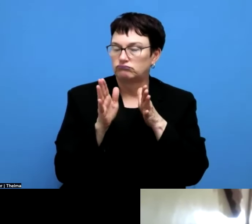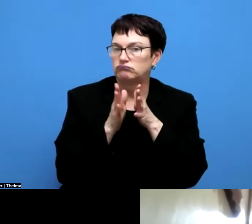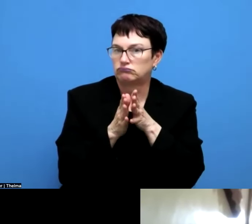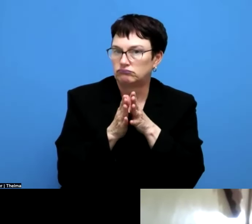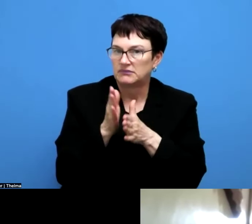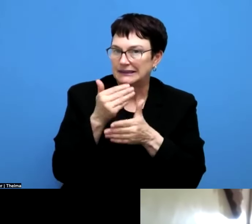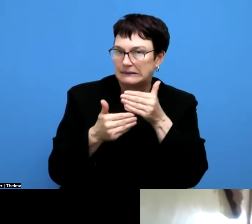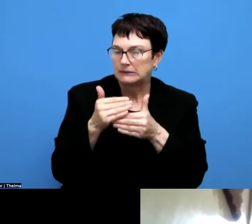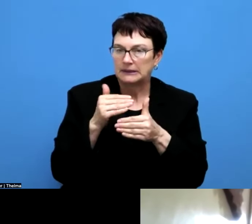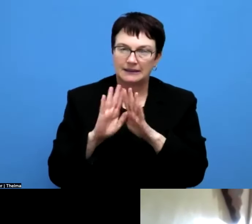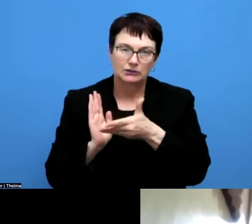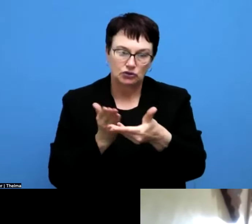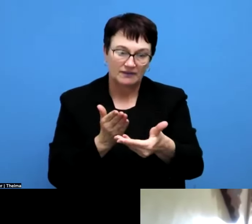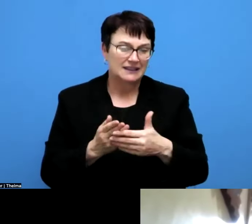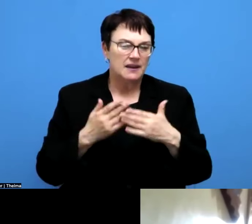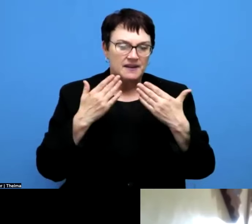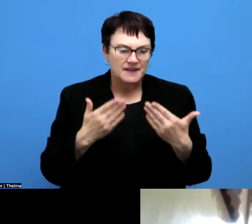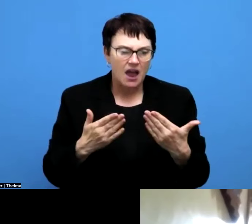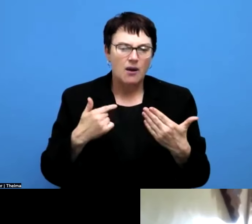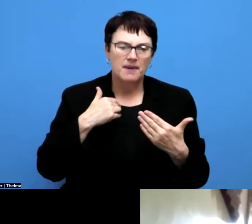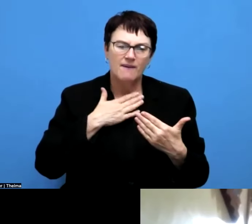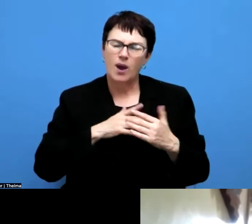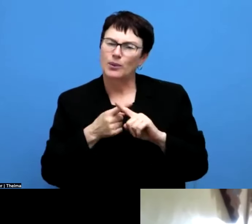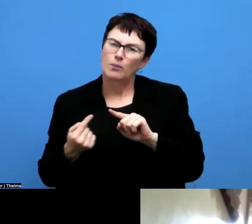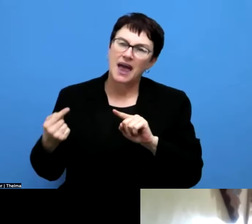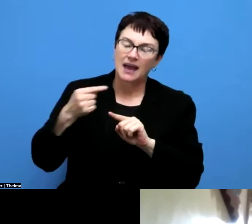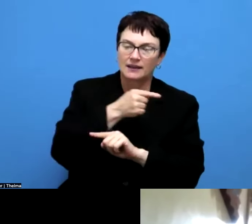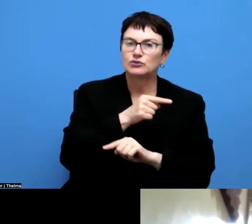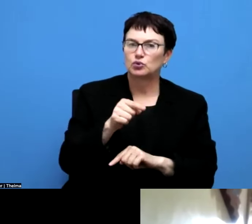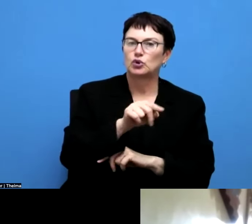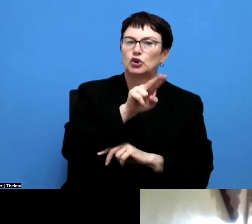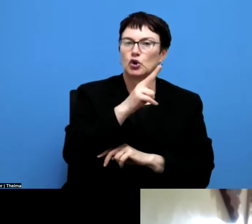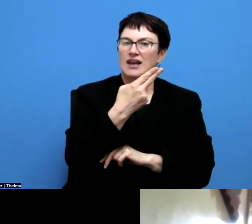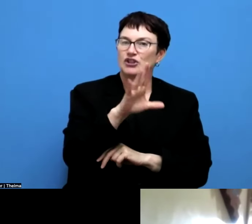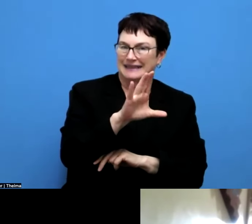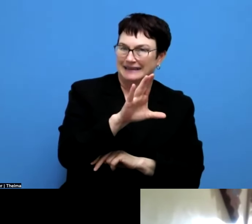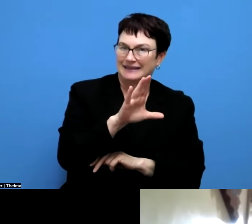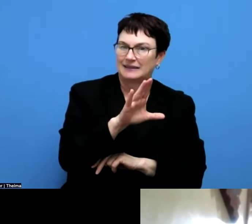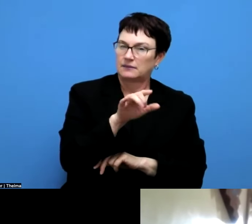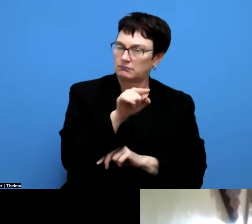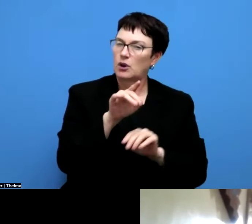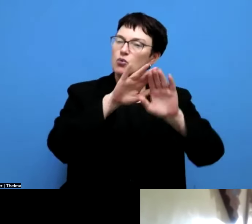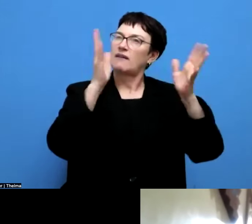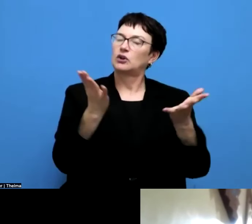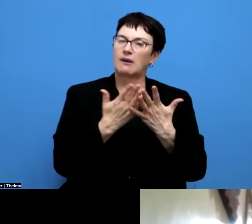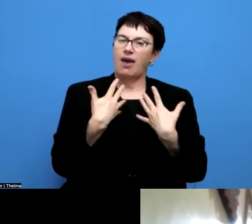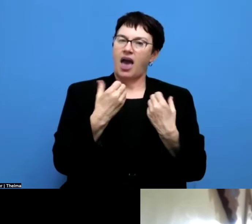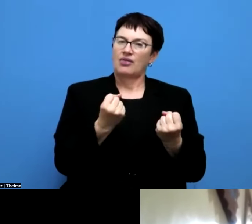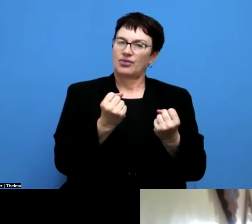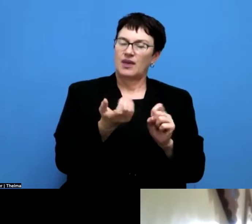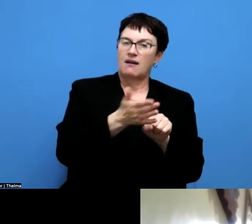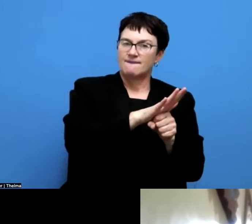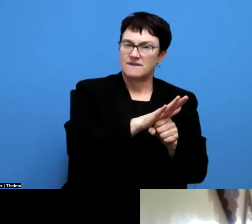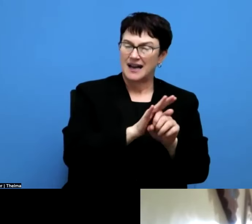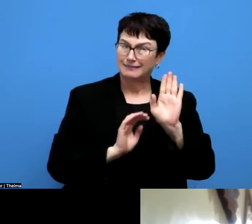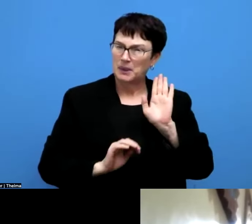that we had on universal health coverage. And we'd really like to know a practical experience that you're going to share about the